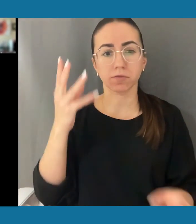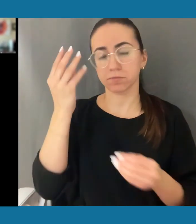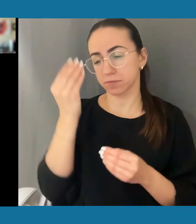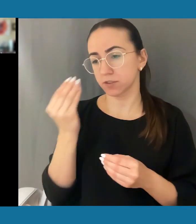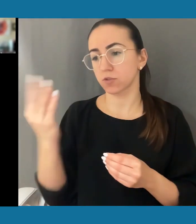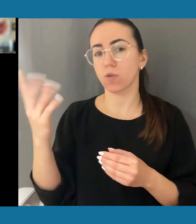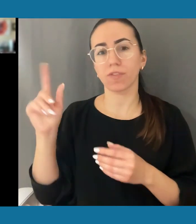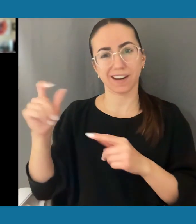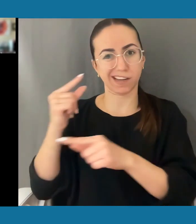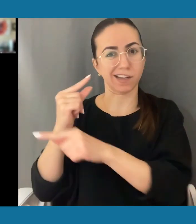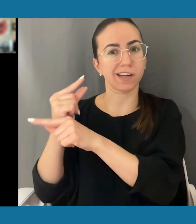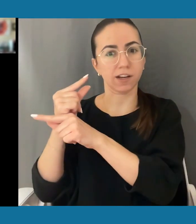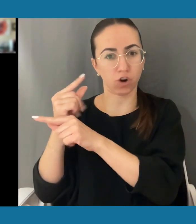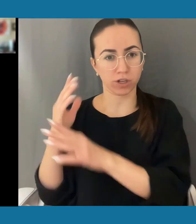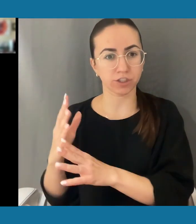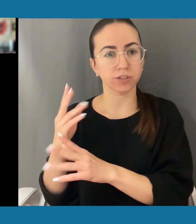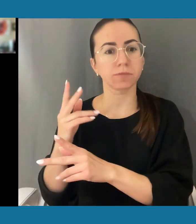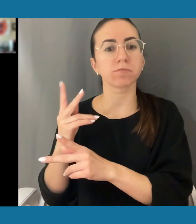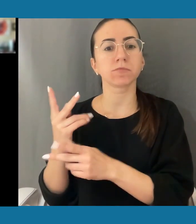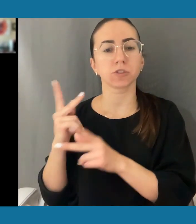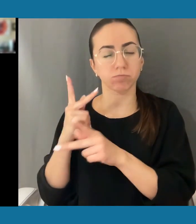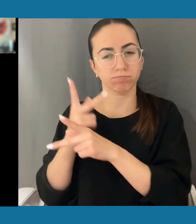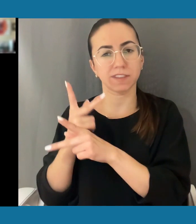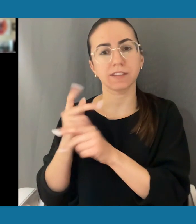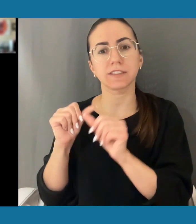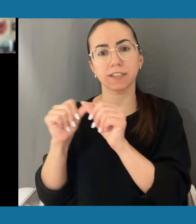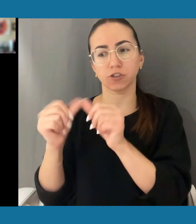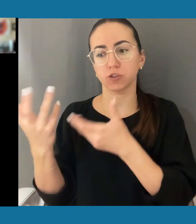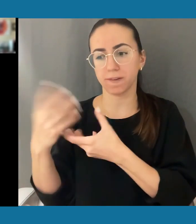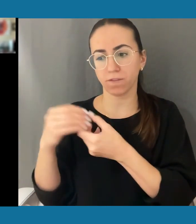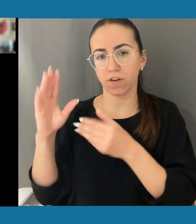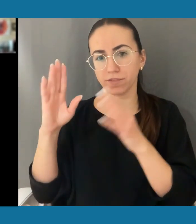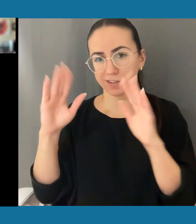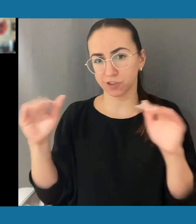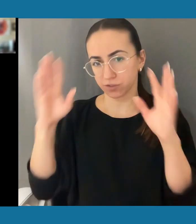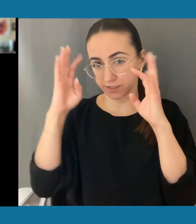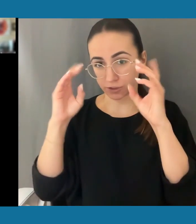told they need a guardianship to remain involved in their child's education.